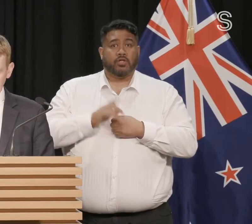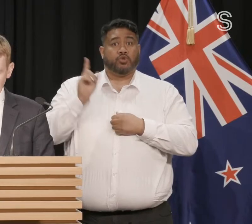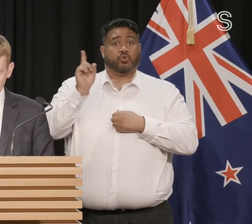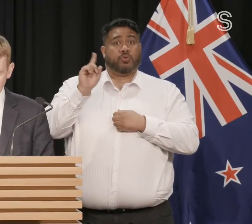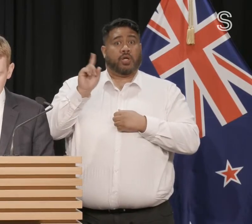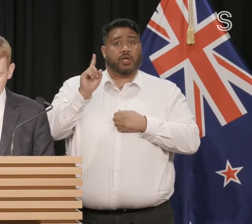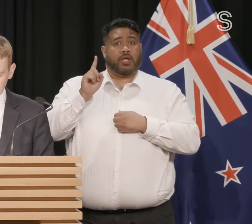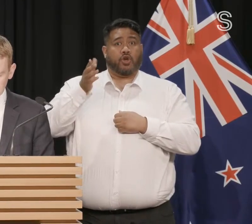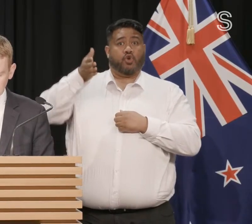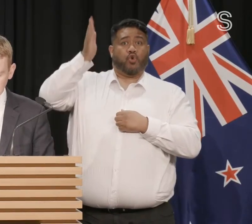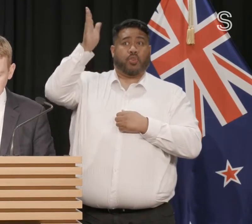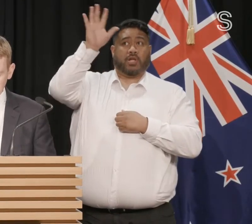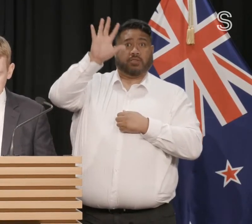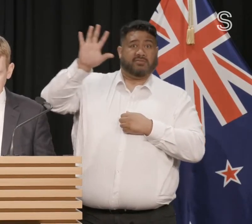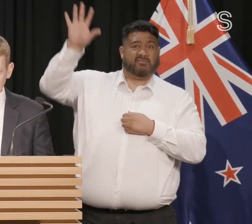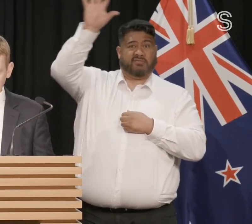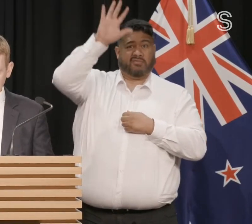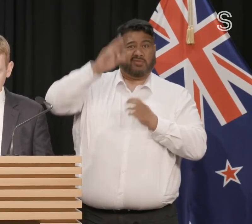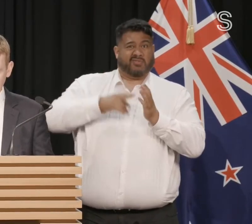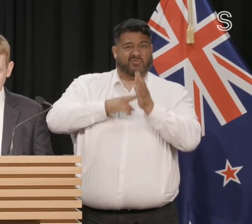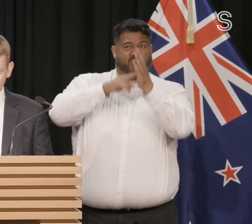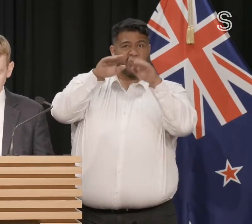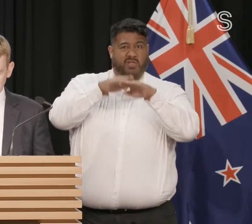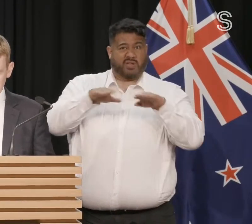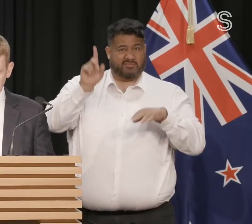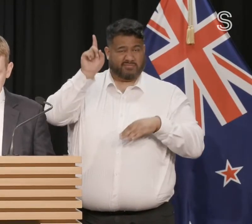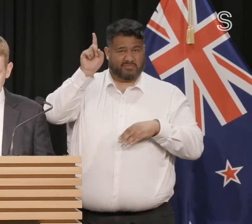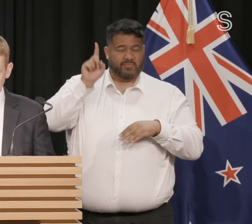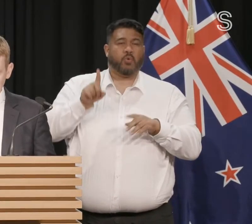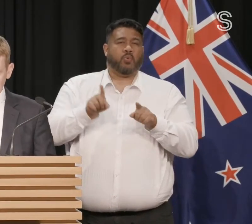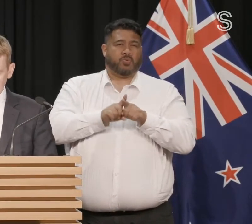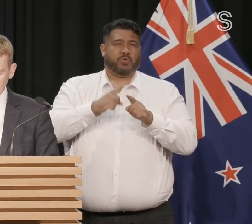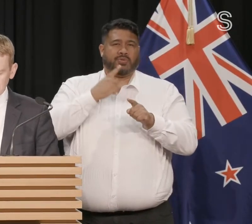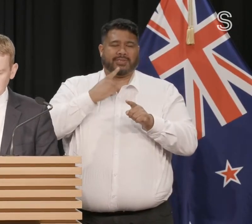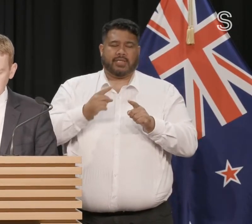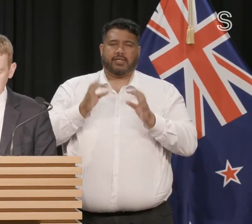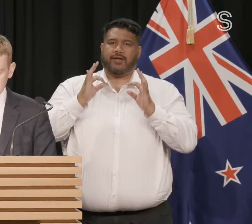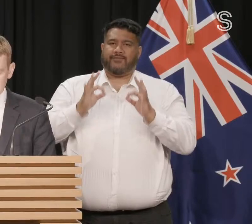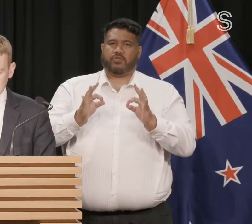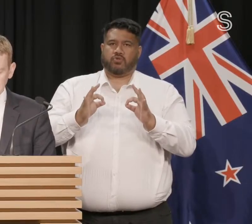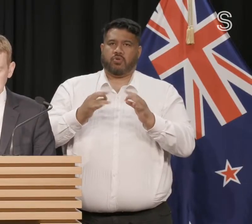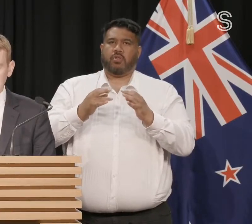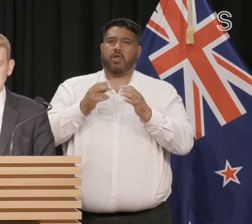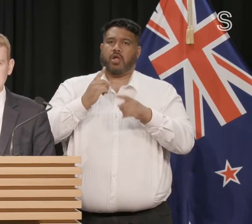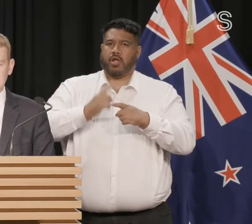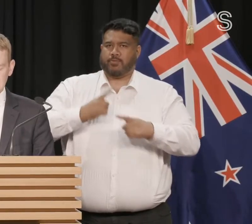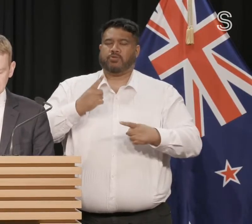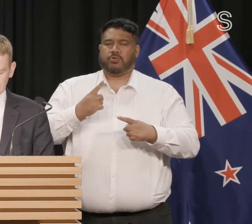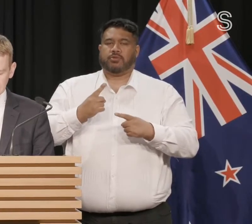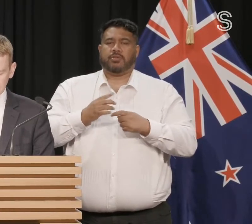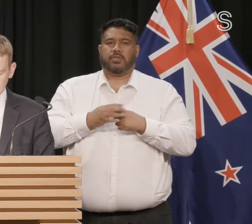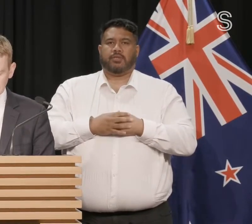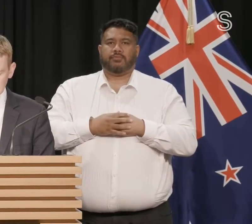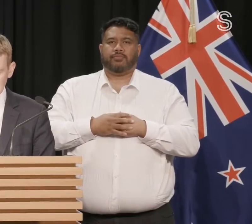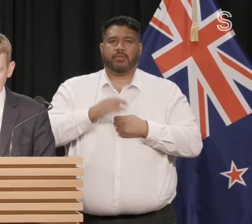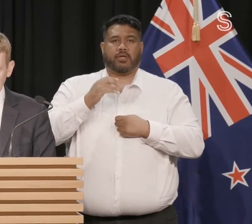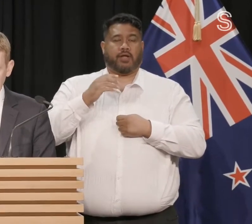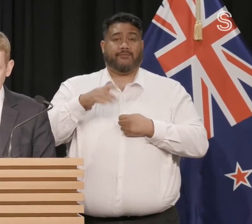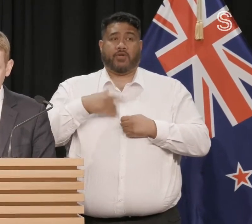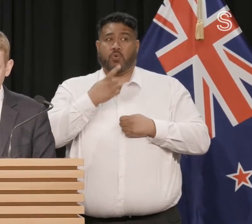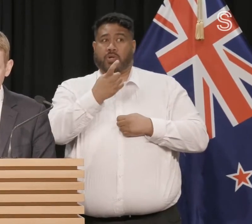declared a state of emergency with significant rainfall expected. Kaitaia is expected to be significantly